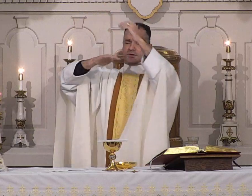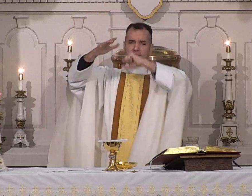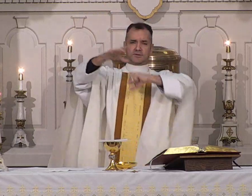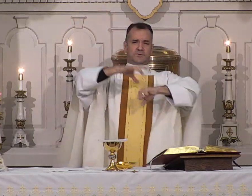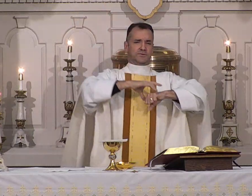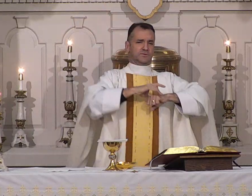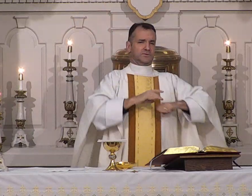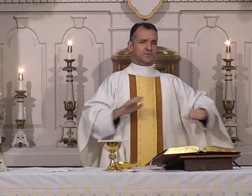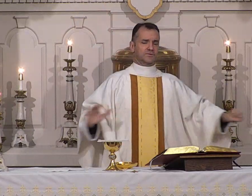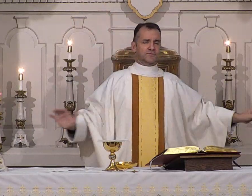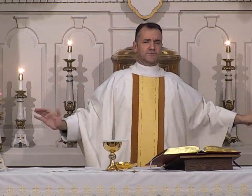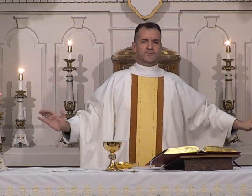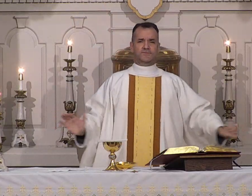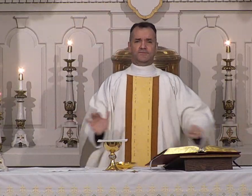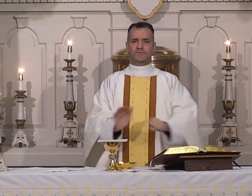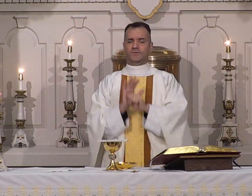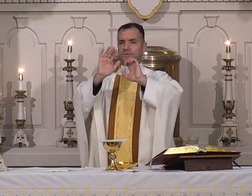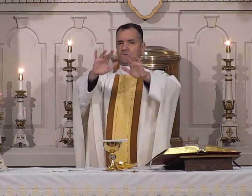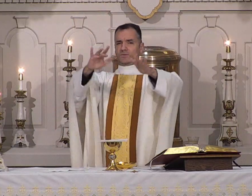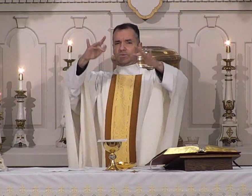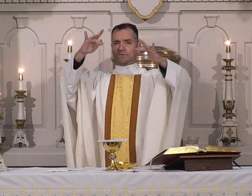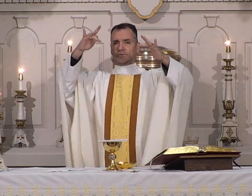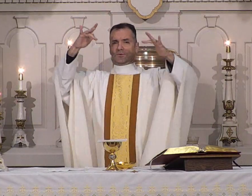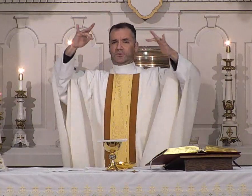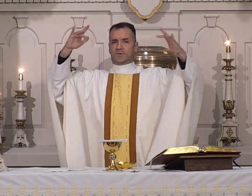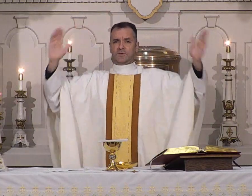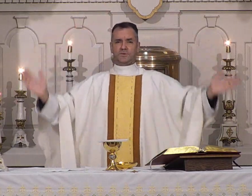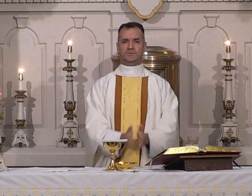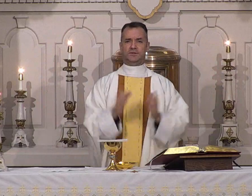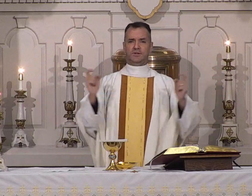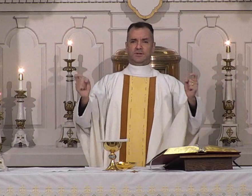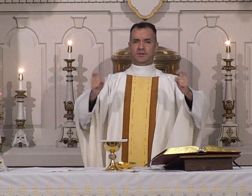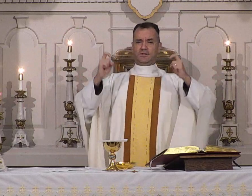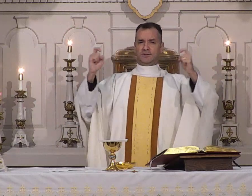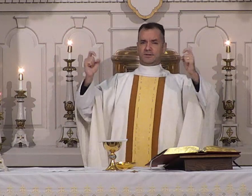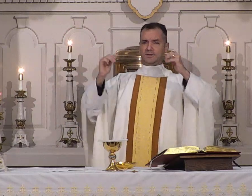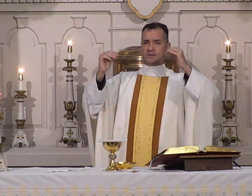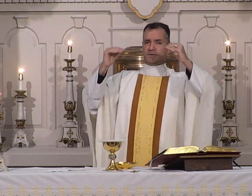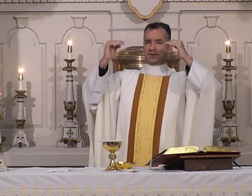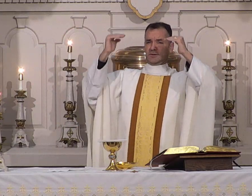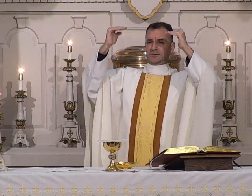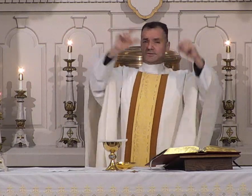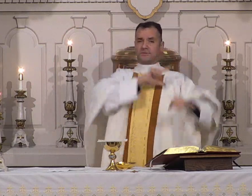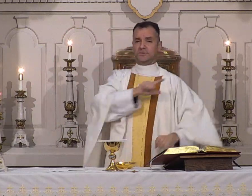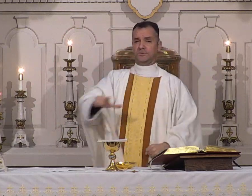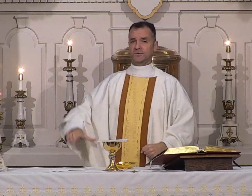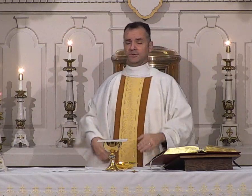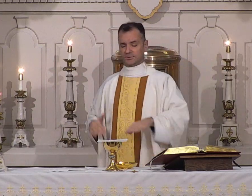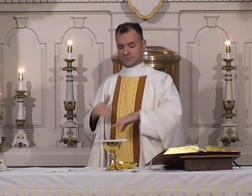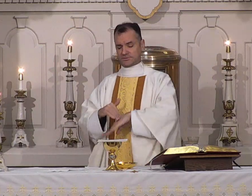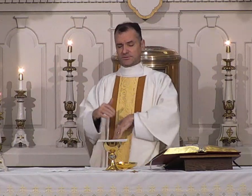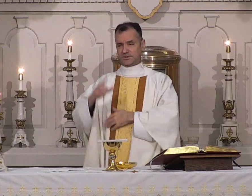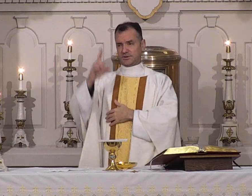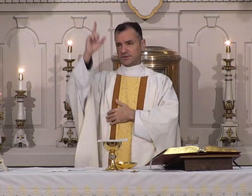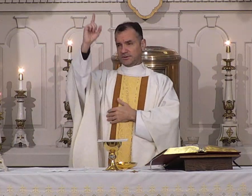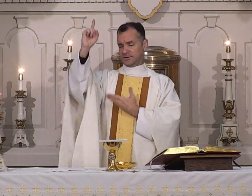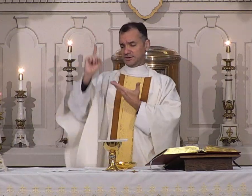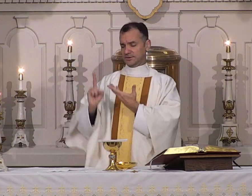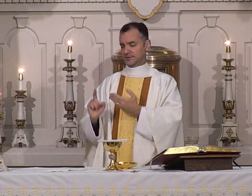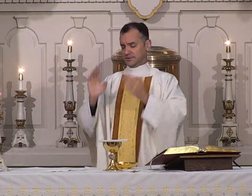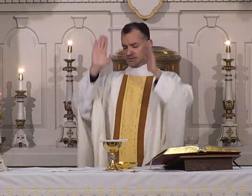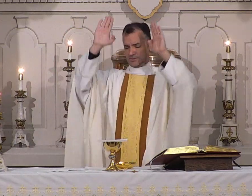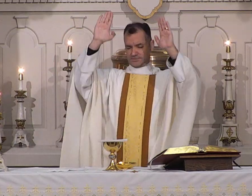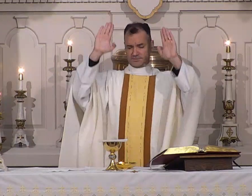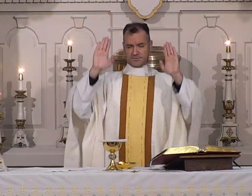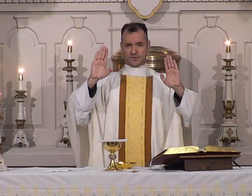glory. Hosanna in the highest. Blessed is he who comes in the name of the Lord. Hosanna in the